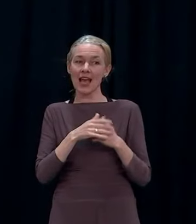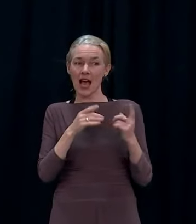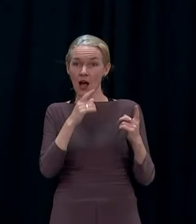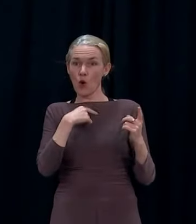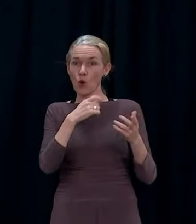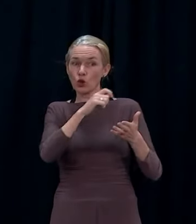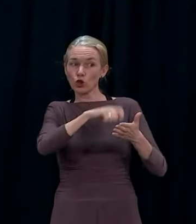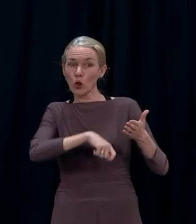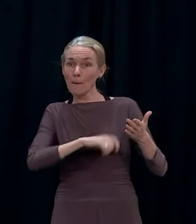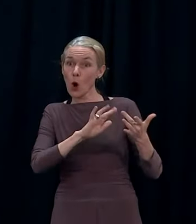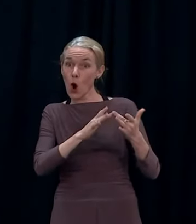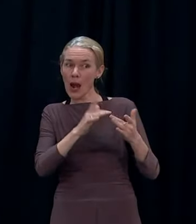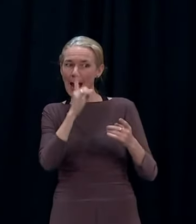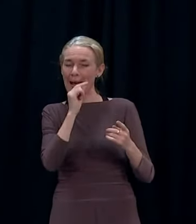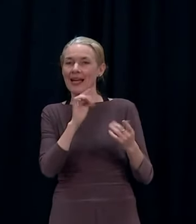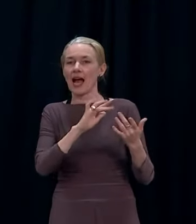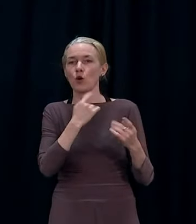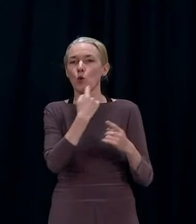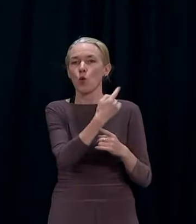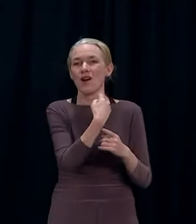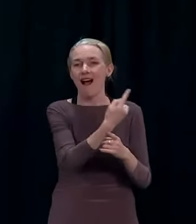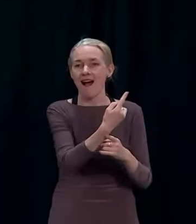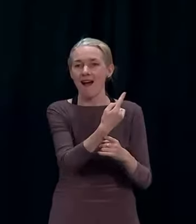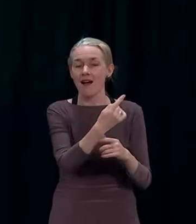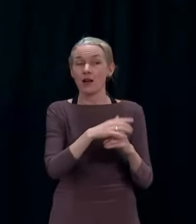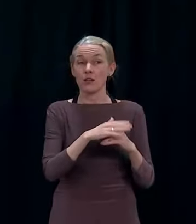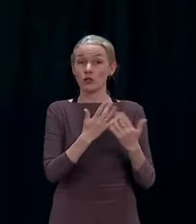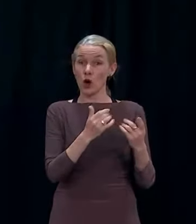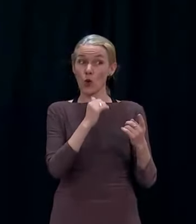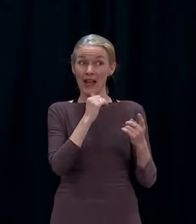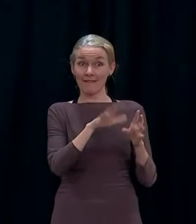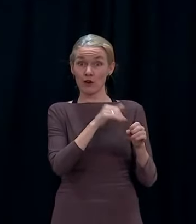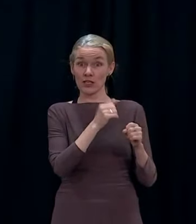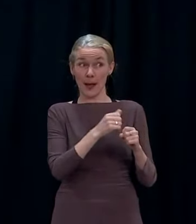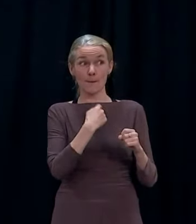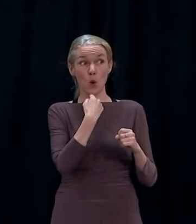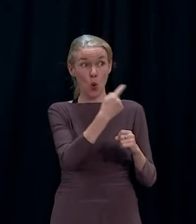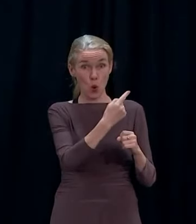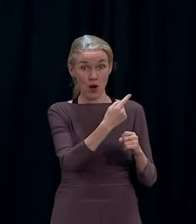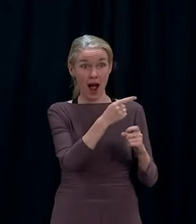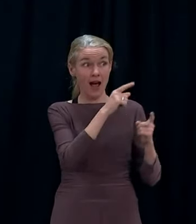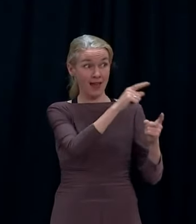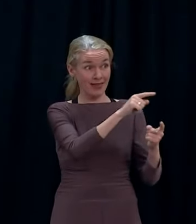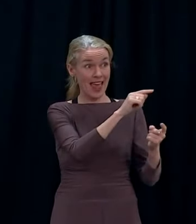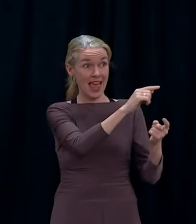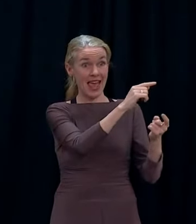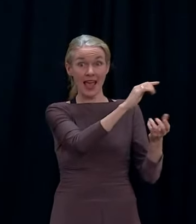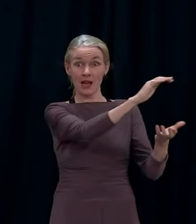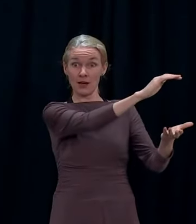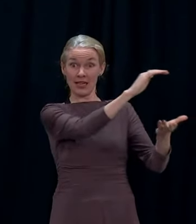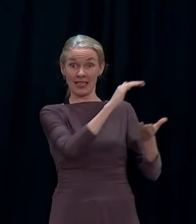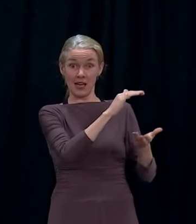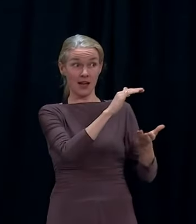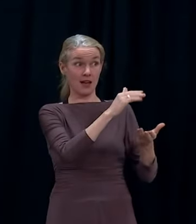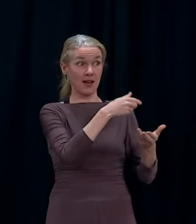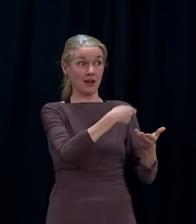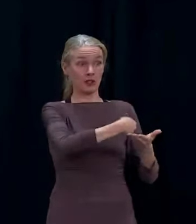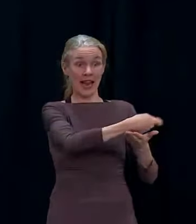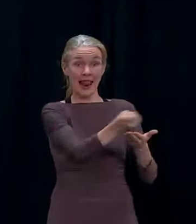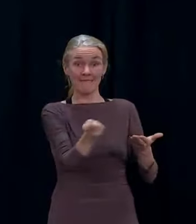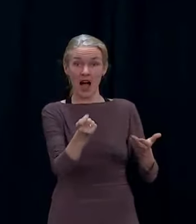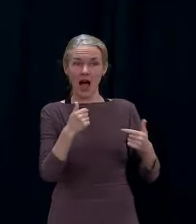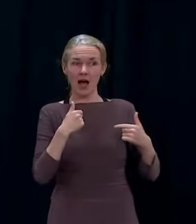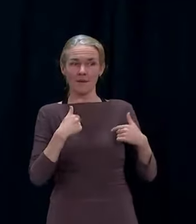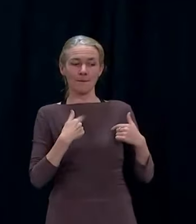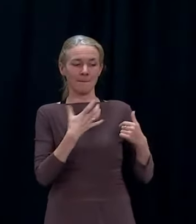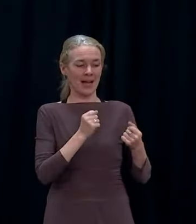those purchases or having those purchases delivered to you. Weddings and civil union ceremonies, funerals and tangihanga